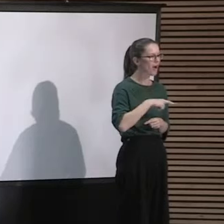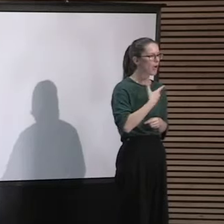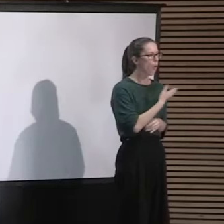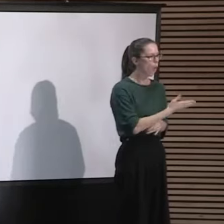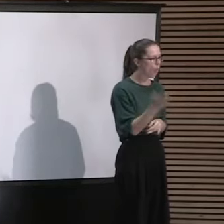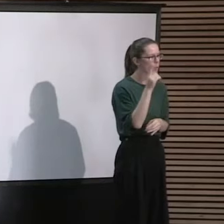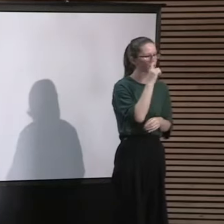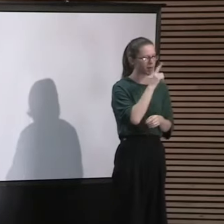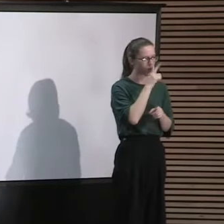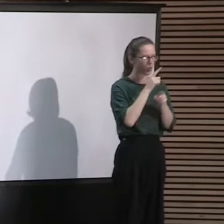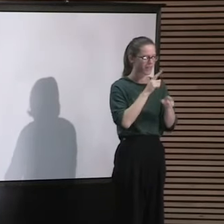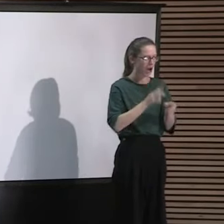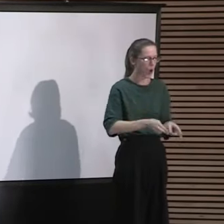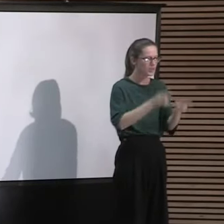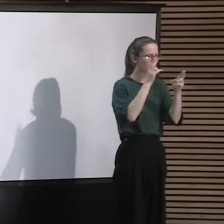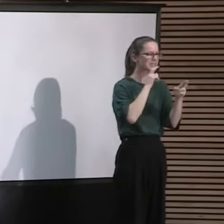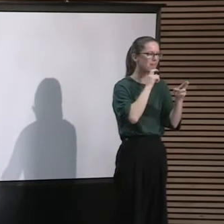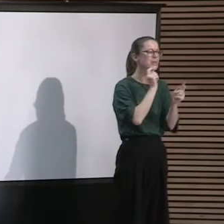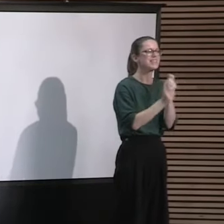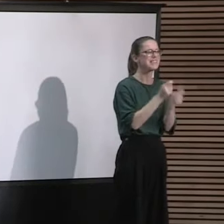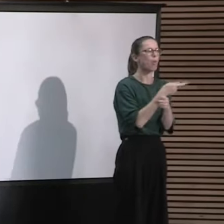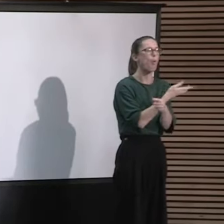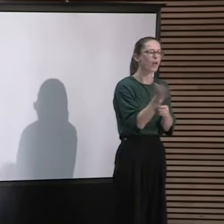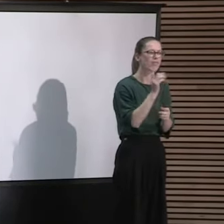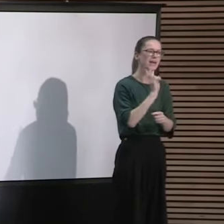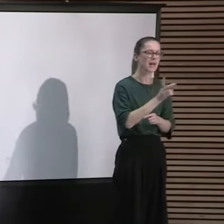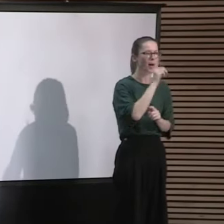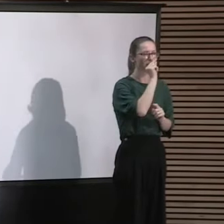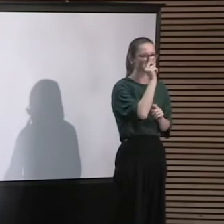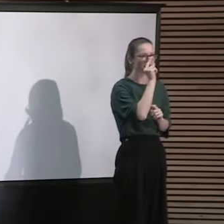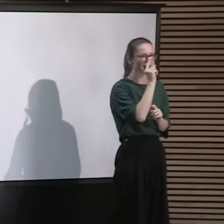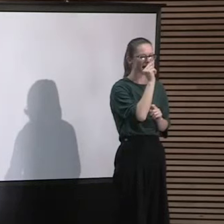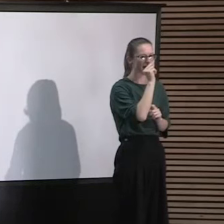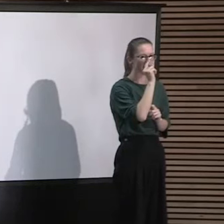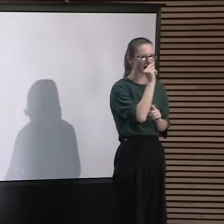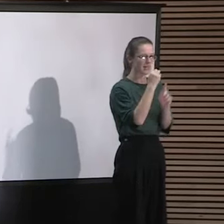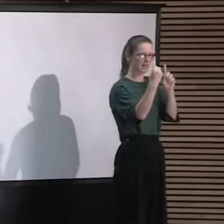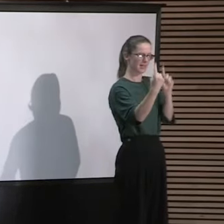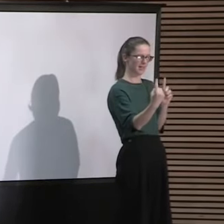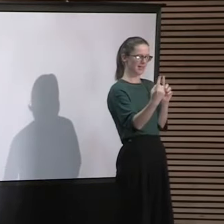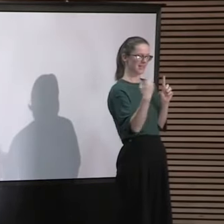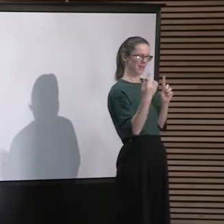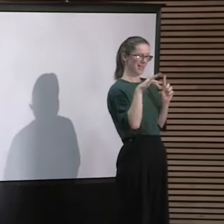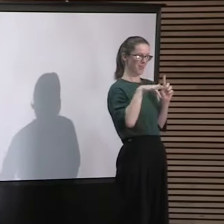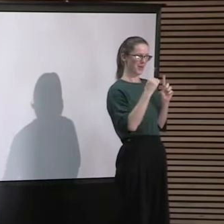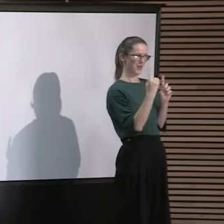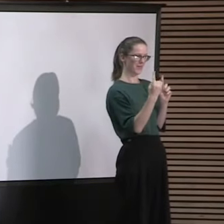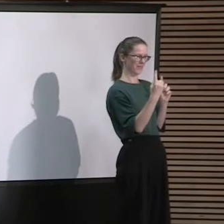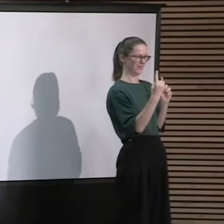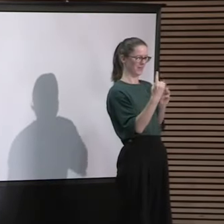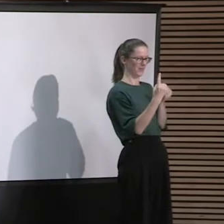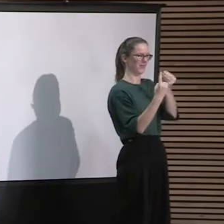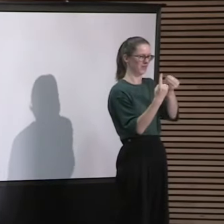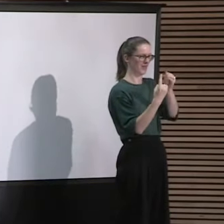guests and the staff are being retested, is whether there was someone who was an intermediary between the guest